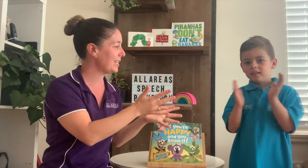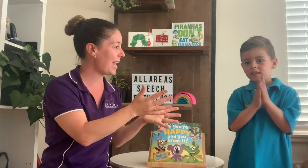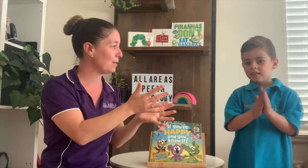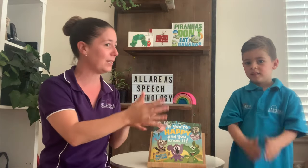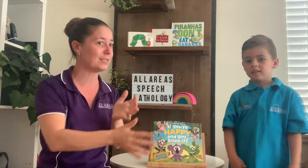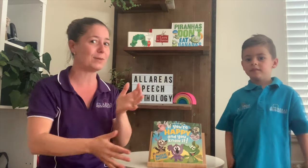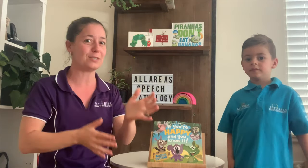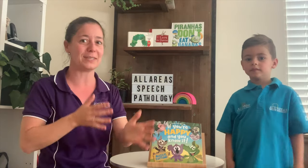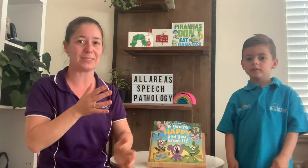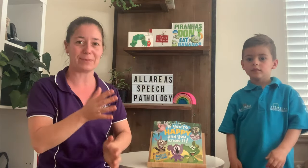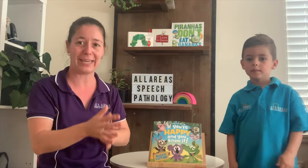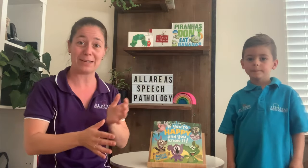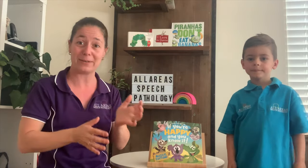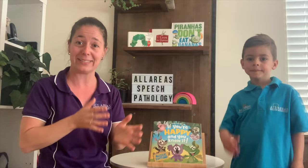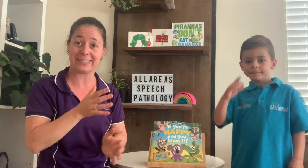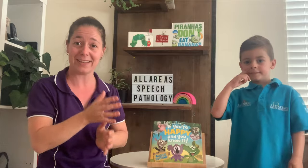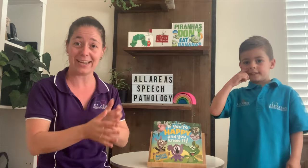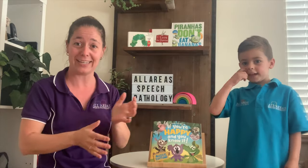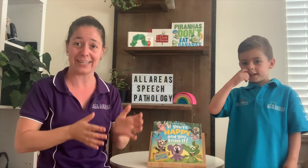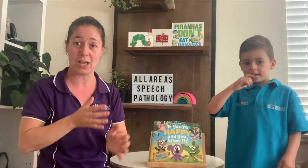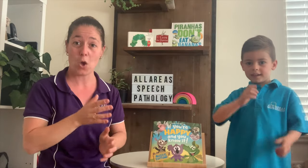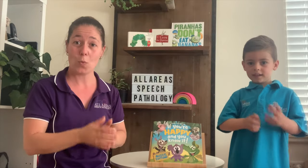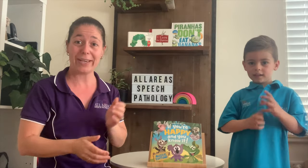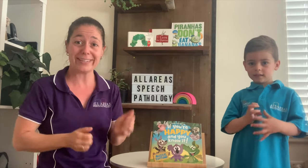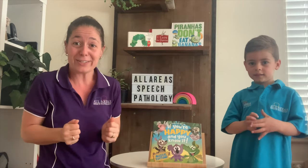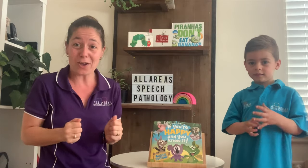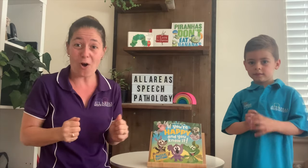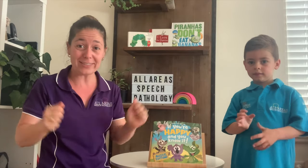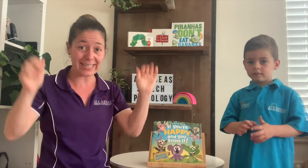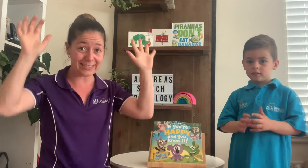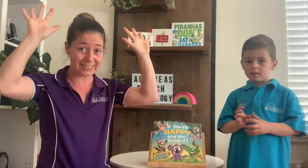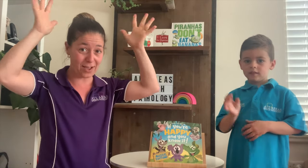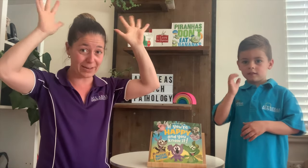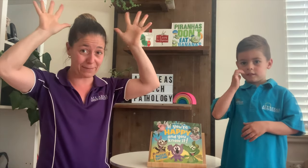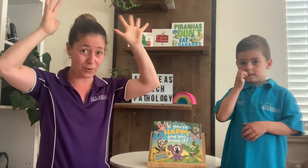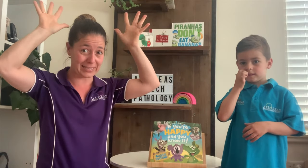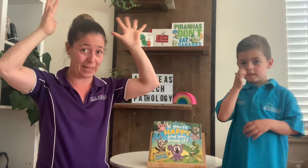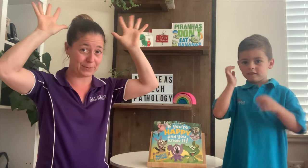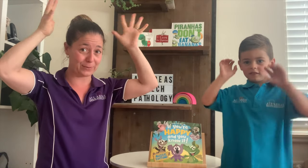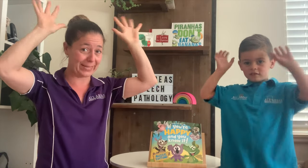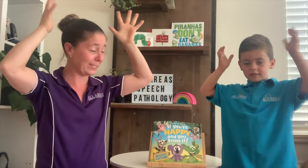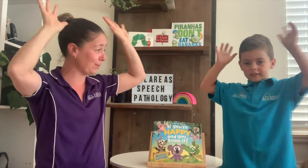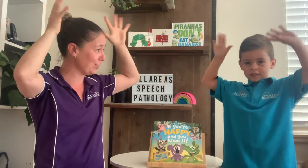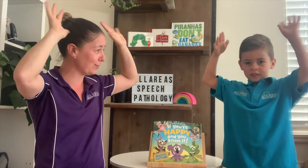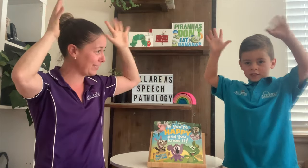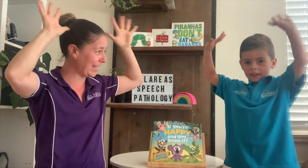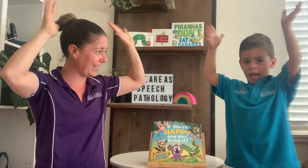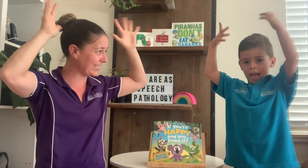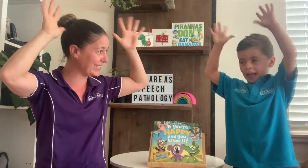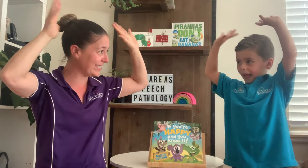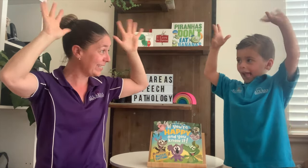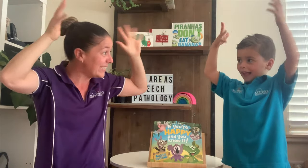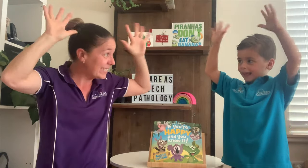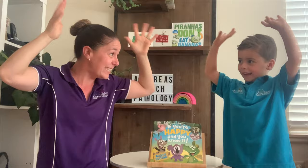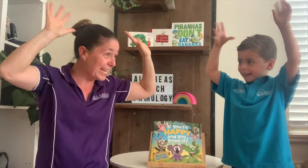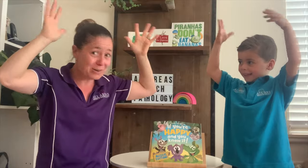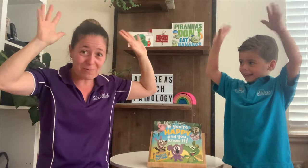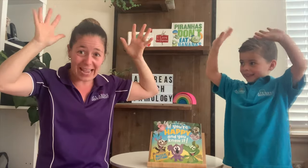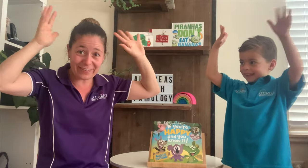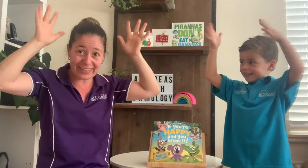today, because we're doing some keyword signing, we're going to do the Auslan sign for clap your hands, which looks like this. It's like you're waving,